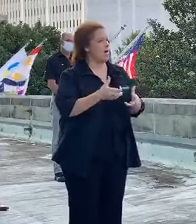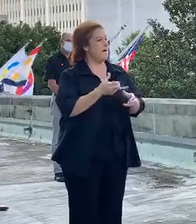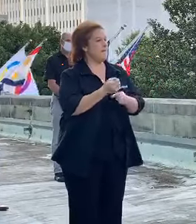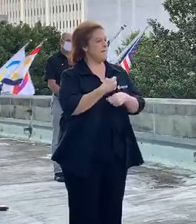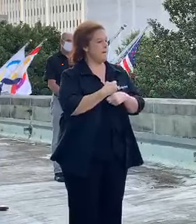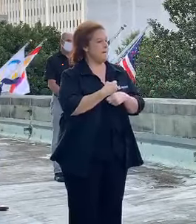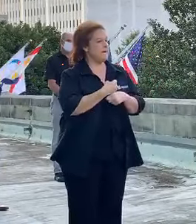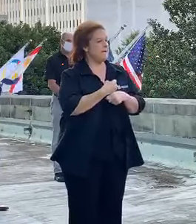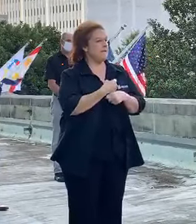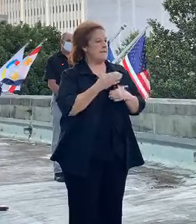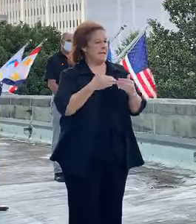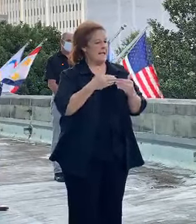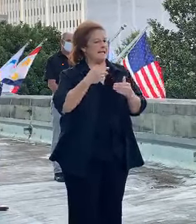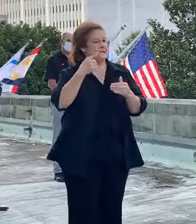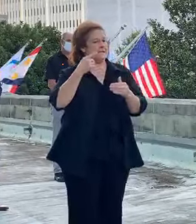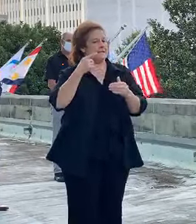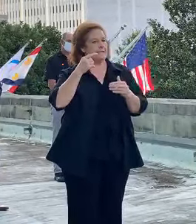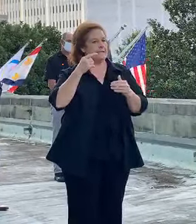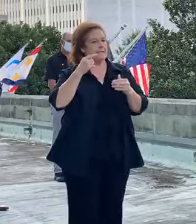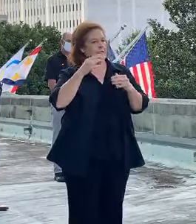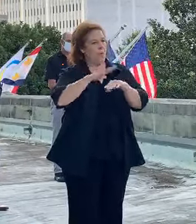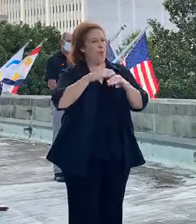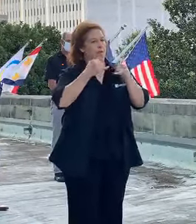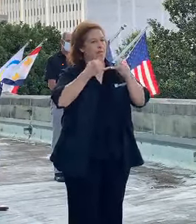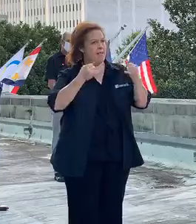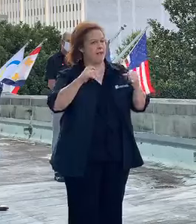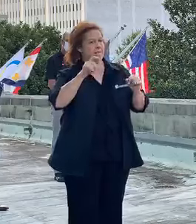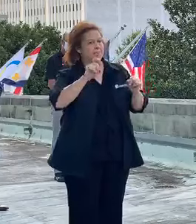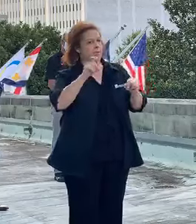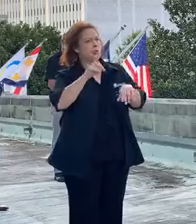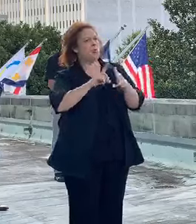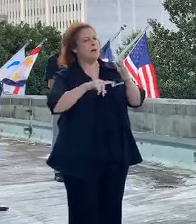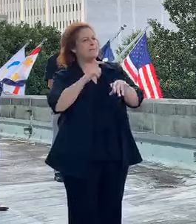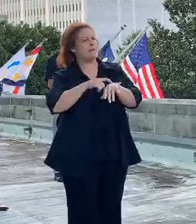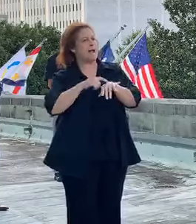it easy for their people to attend church.